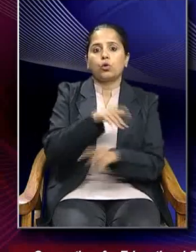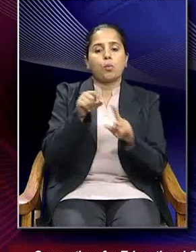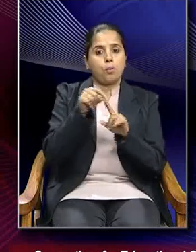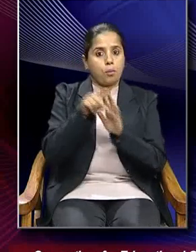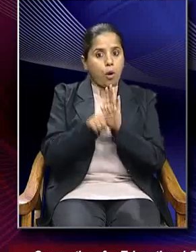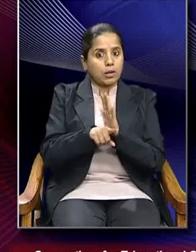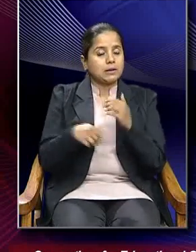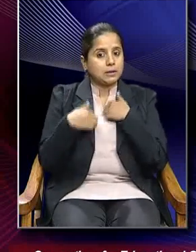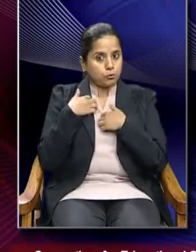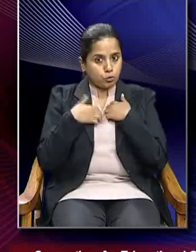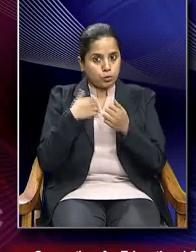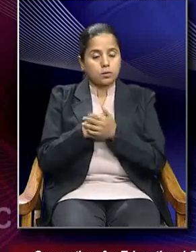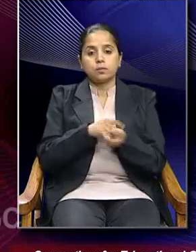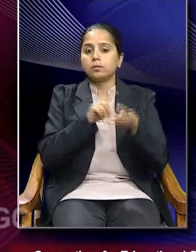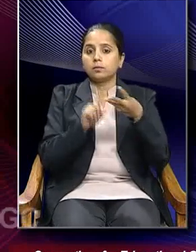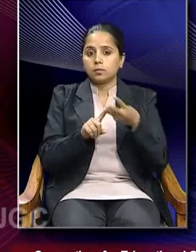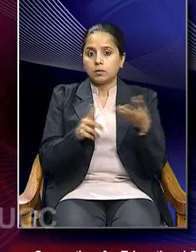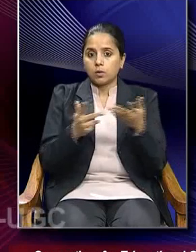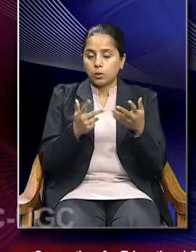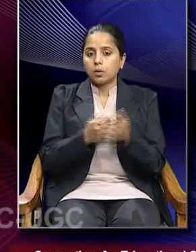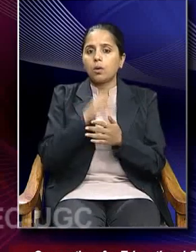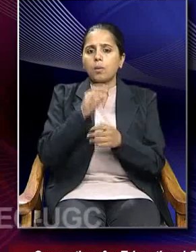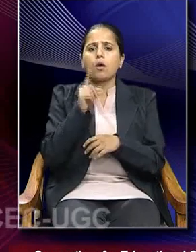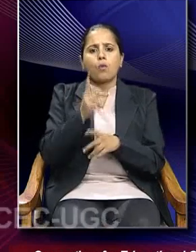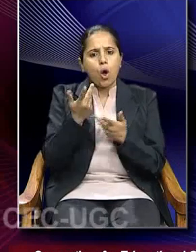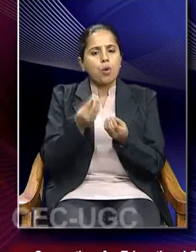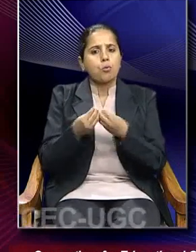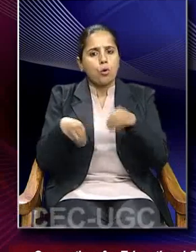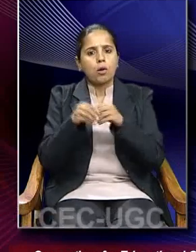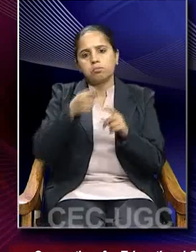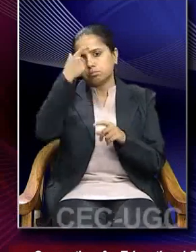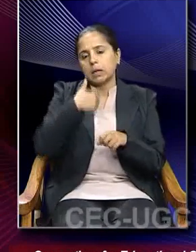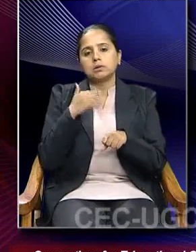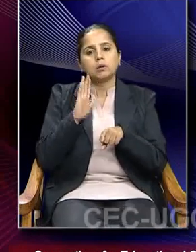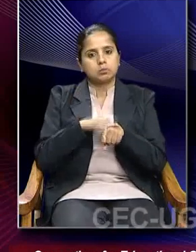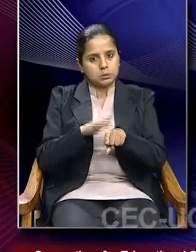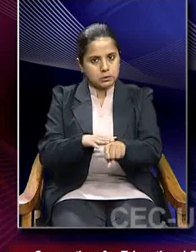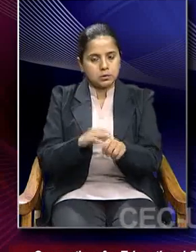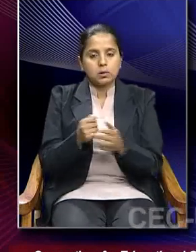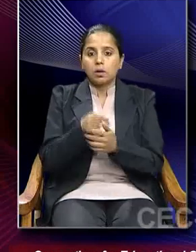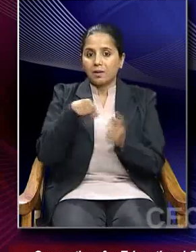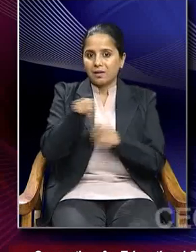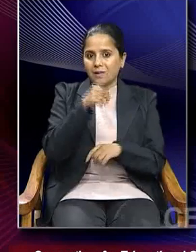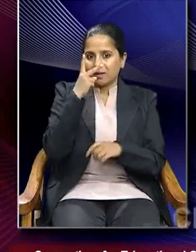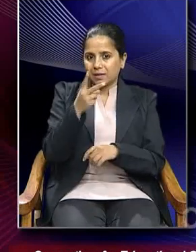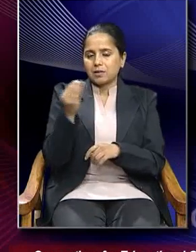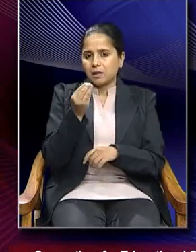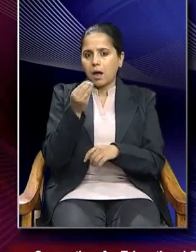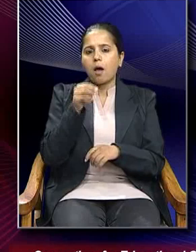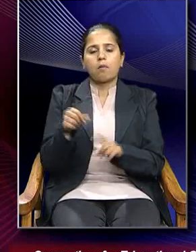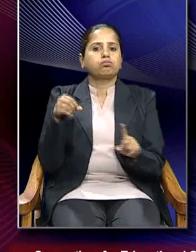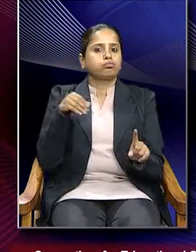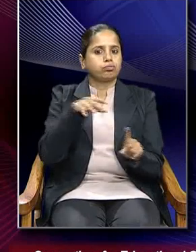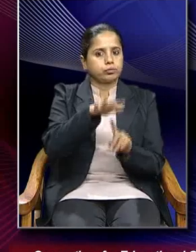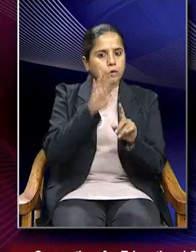interest. And third is one or more personal experience. So these are some of the